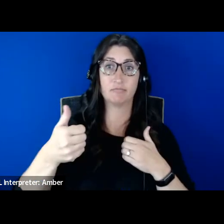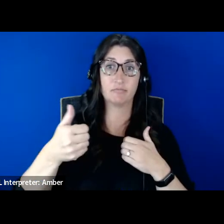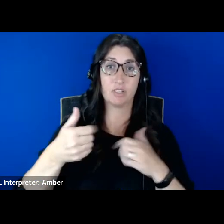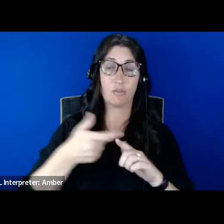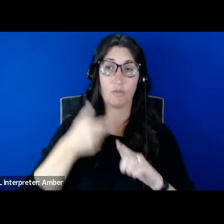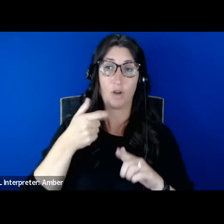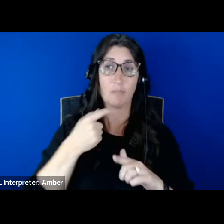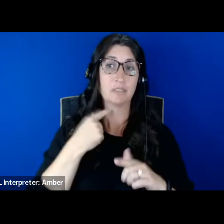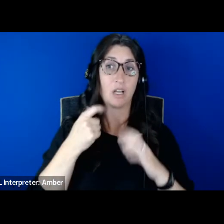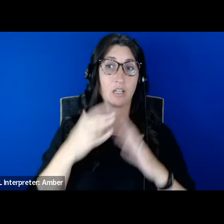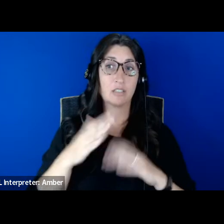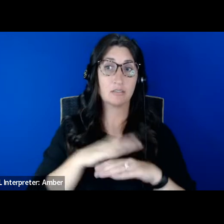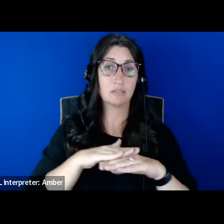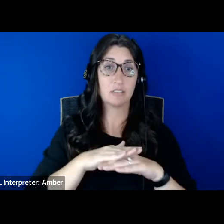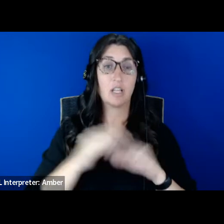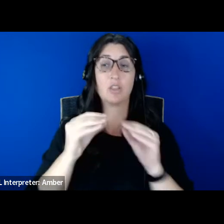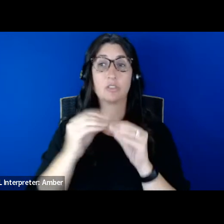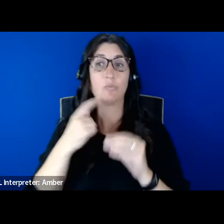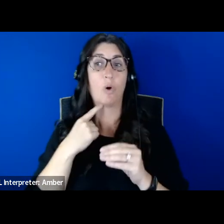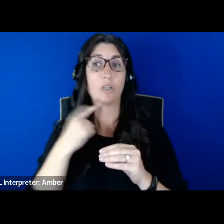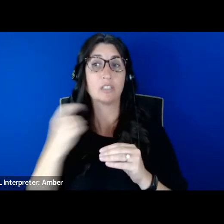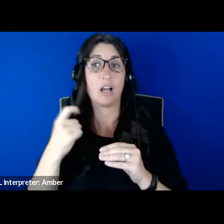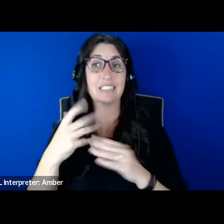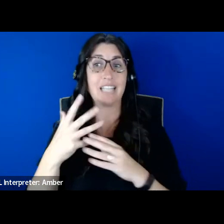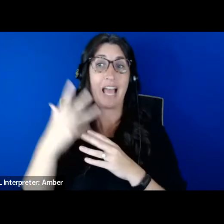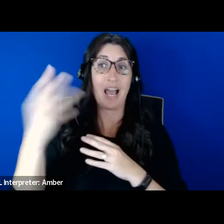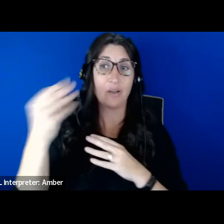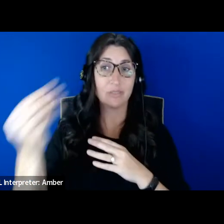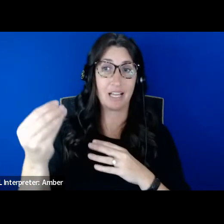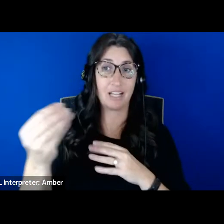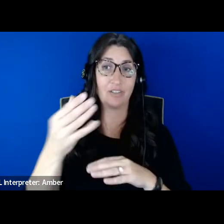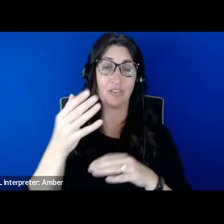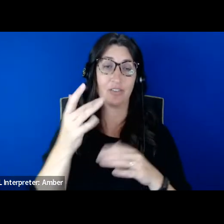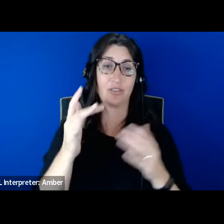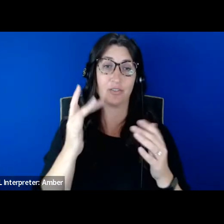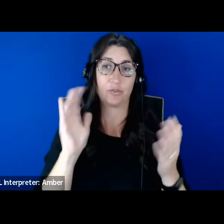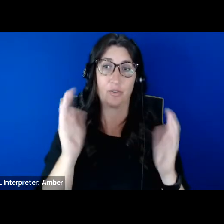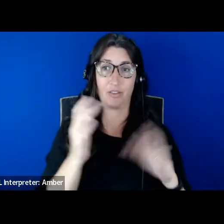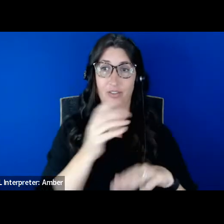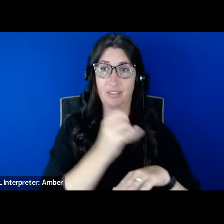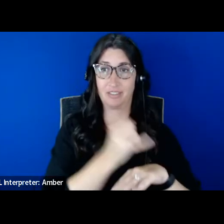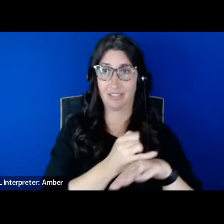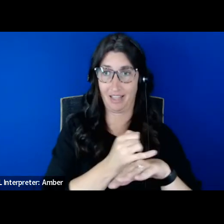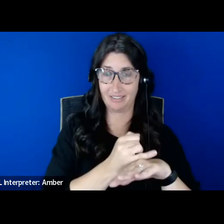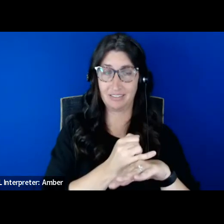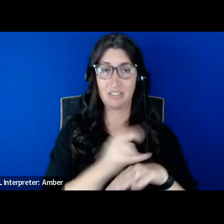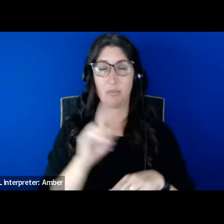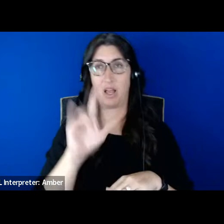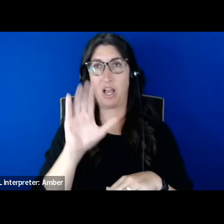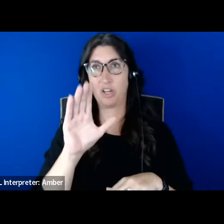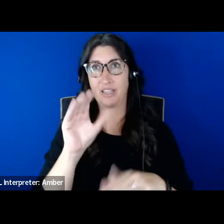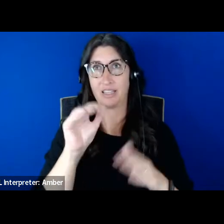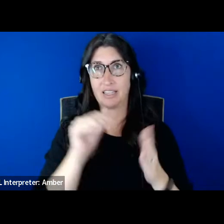there are more Tongans outside of Tonga than in Tonga. So there's about 100,000 Tongans in Tonga, but there are about